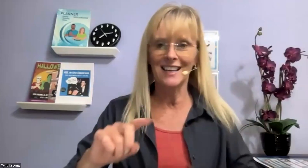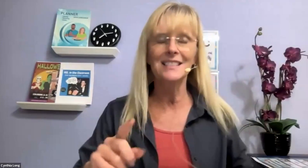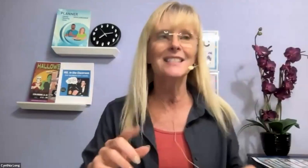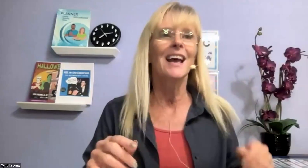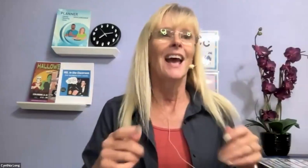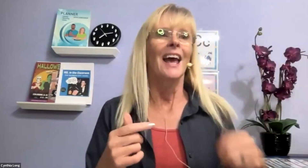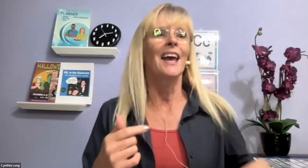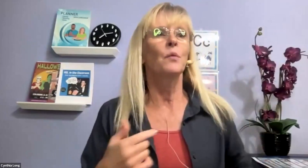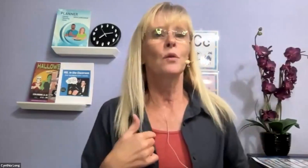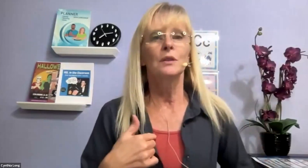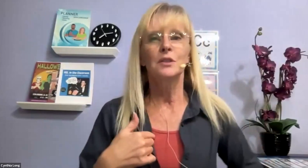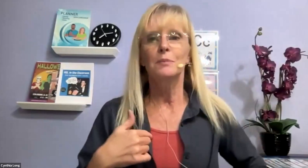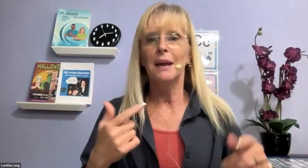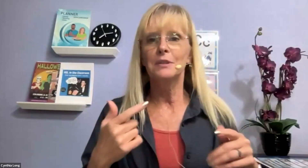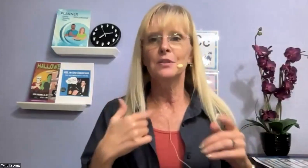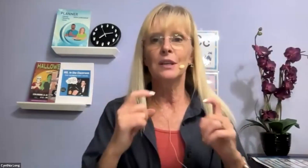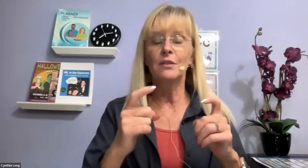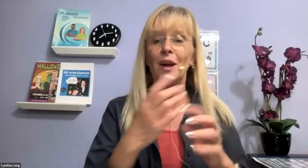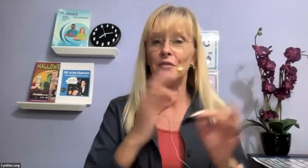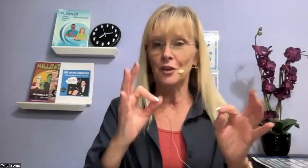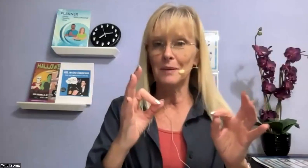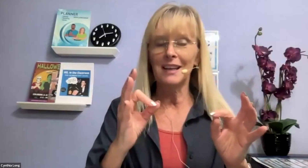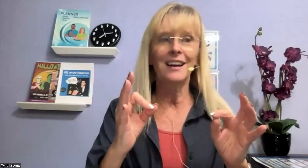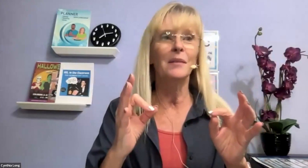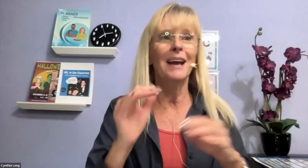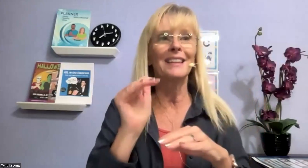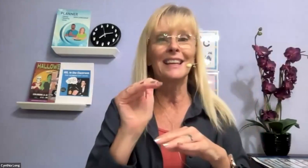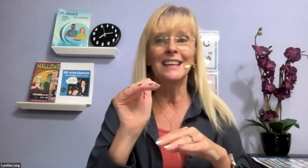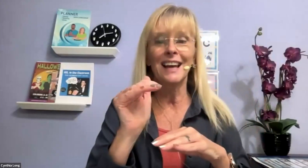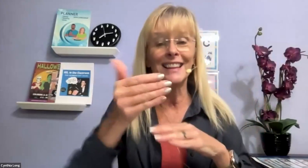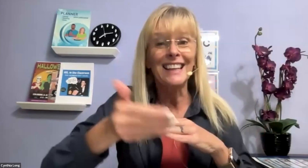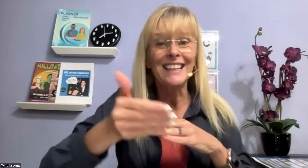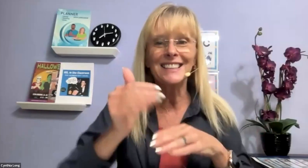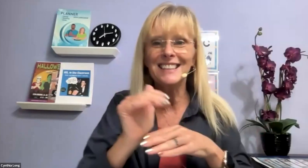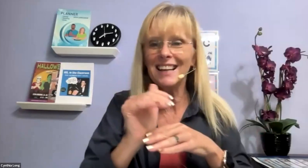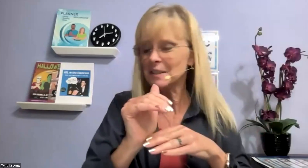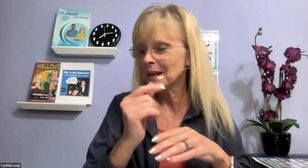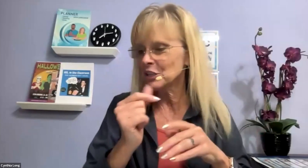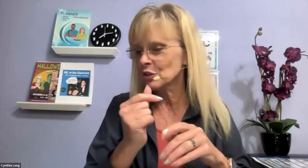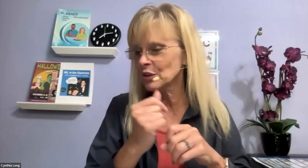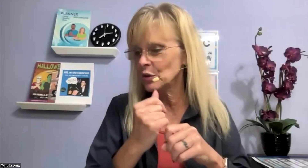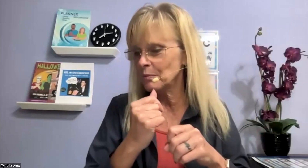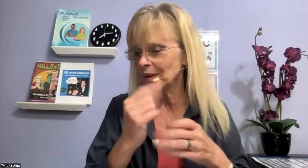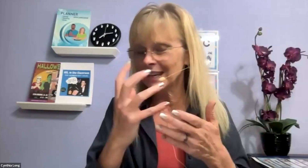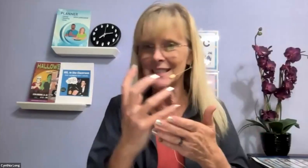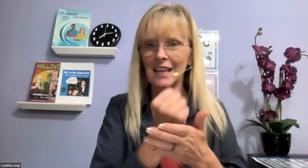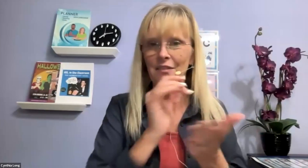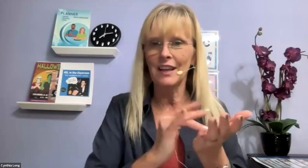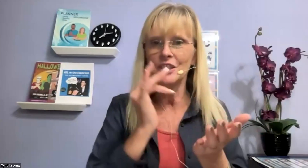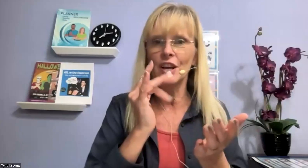signs. And we're going to be able to give you a freebie at the end tonight to make sure you can take advantage of